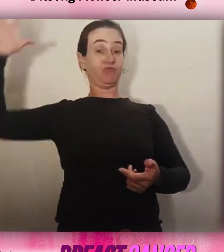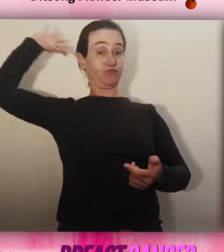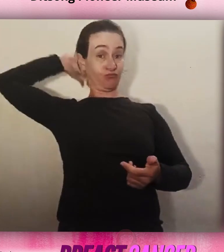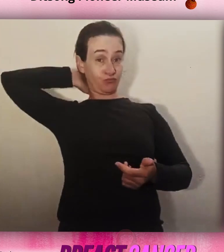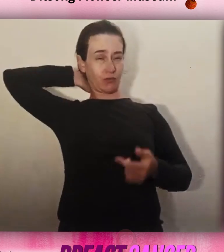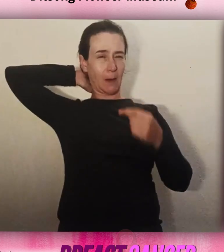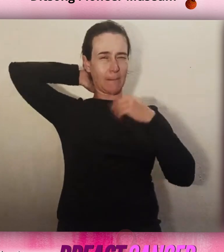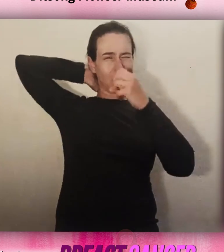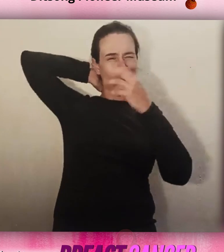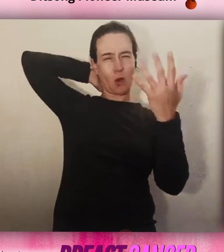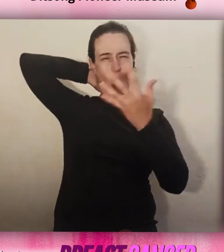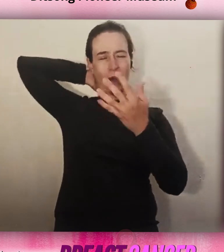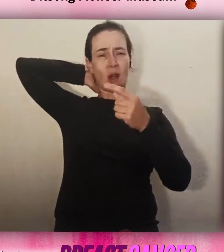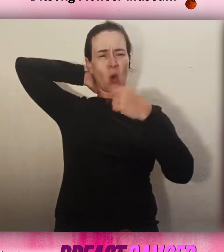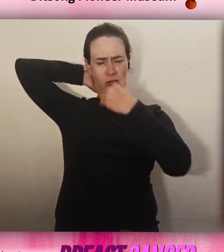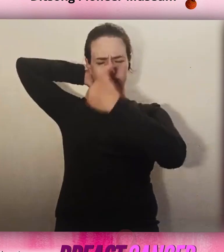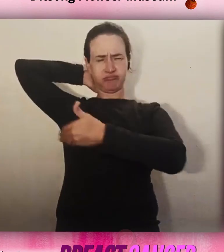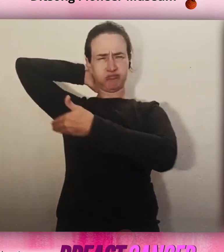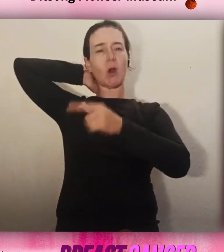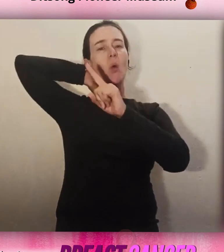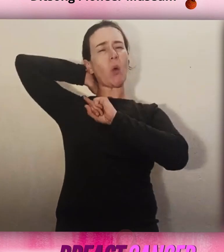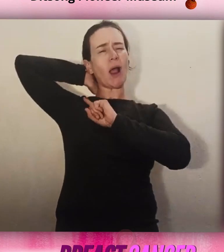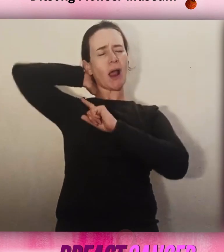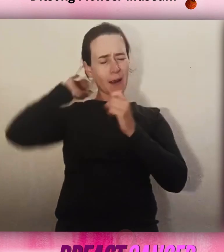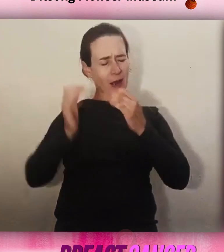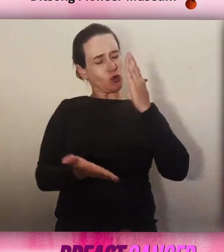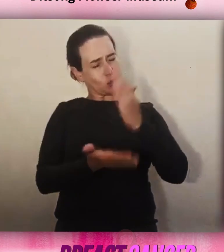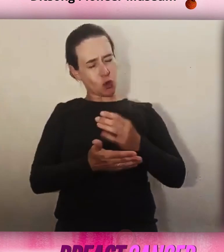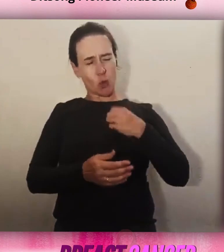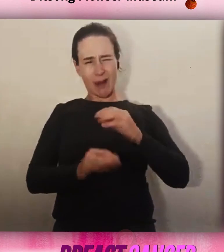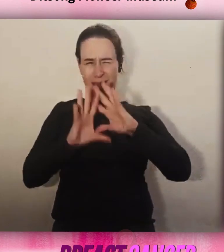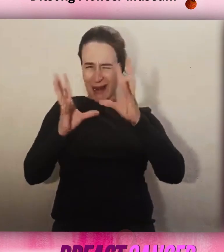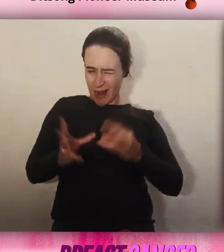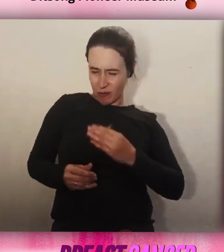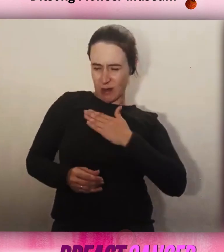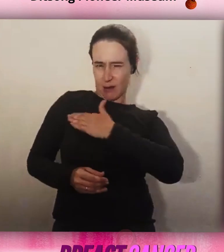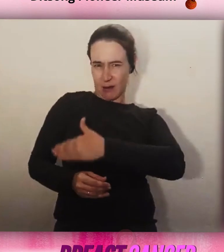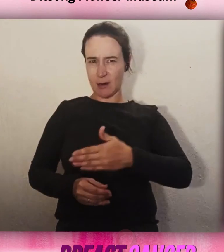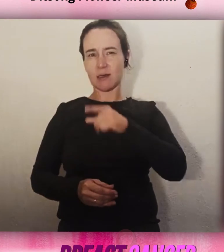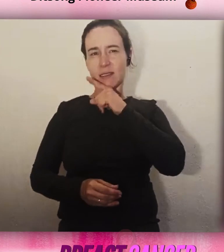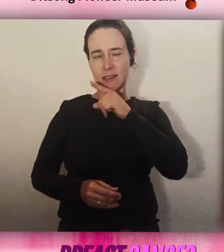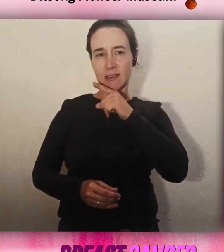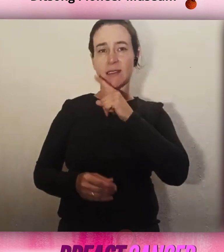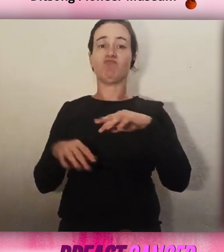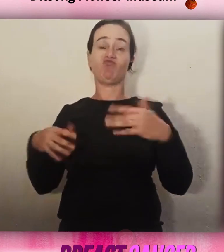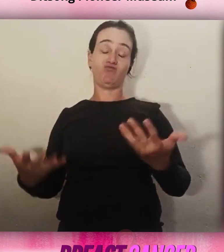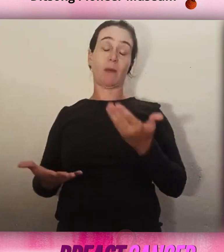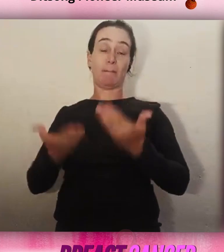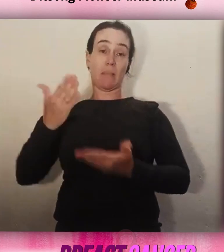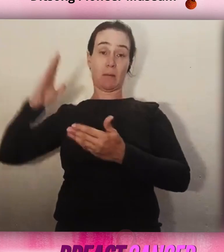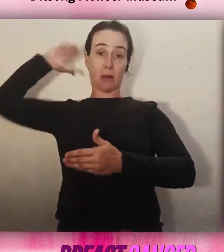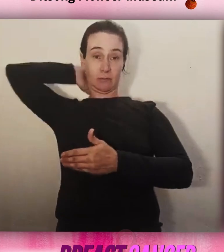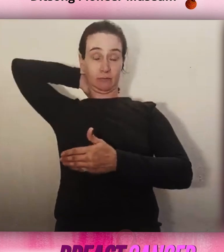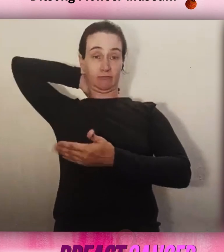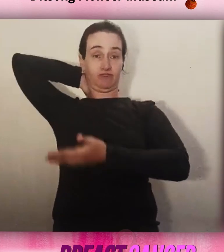is, in this position, you're going to start at one section. We divide it as not to miss. Okay. And remember, when you do the breast exam, you're